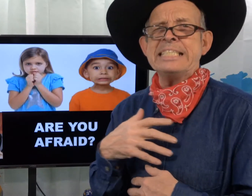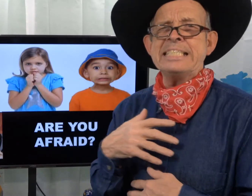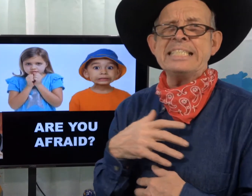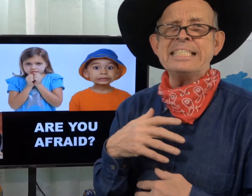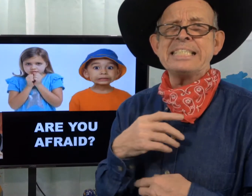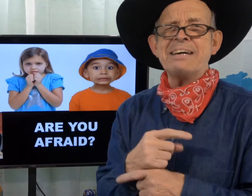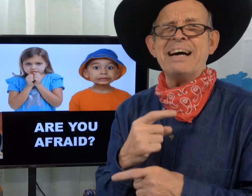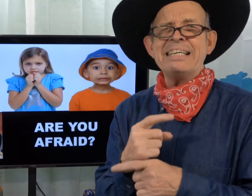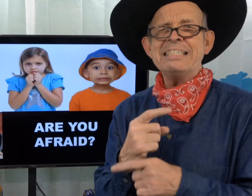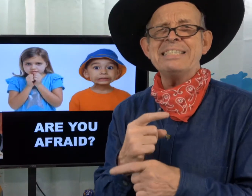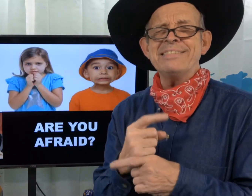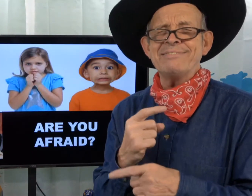afraid. Is that